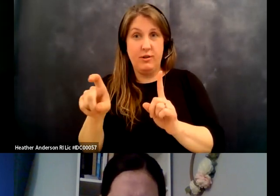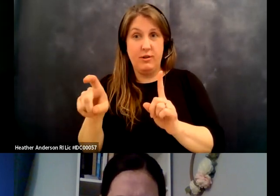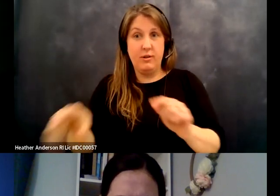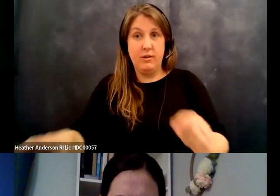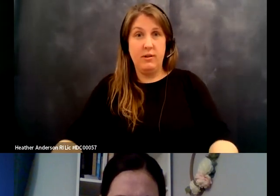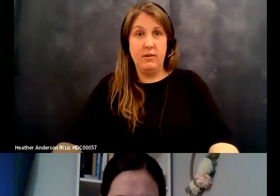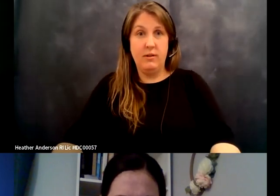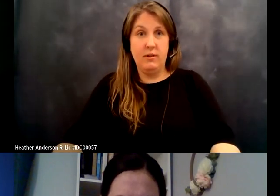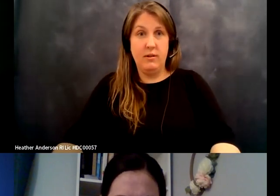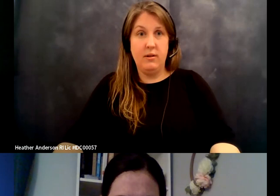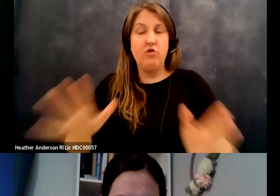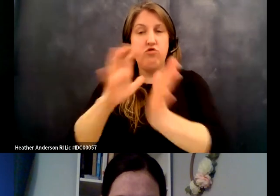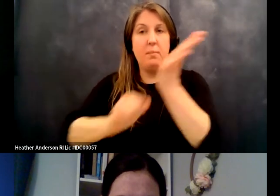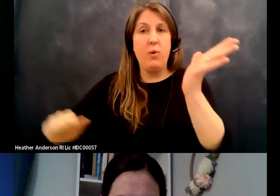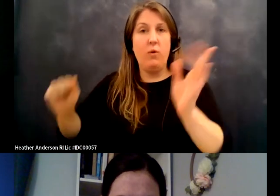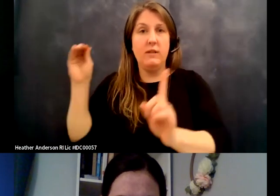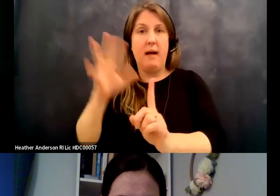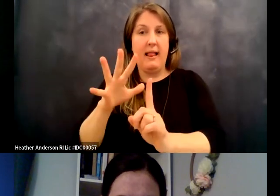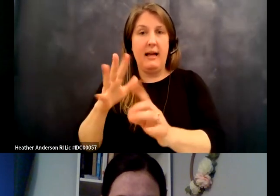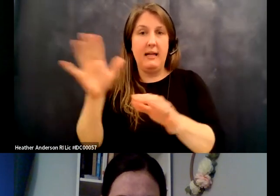We just remove spotlight completely.